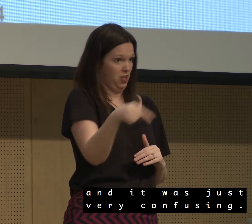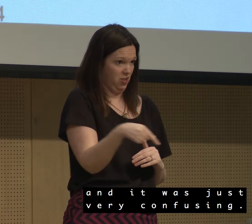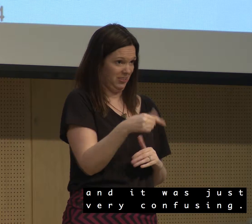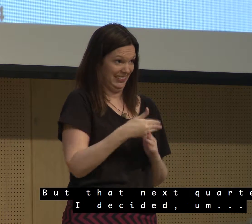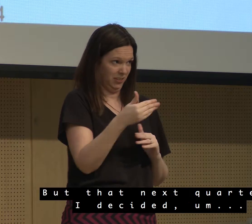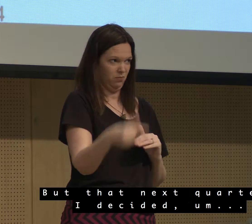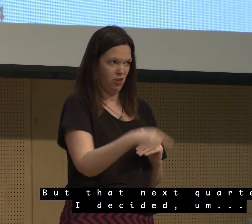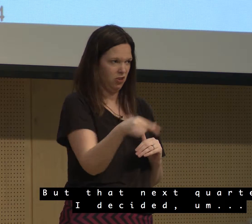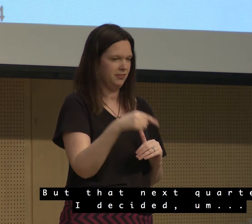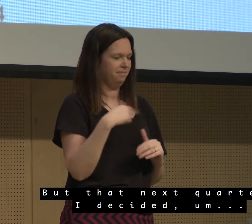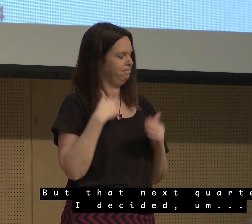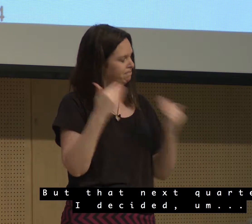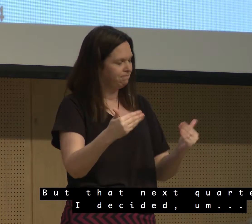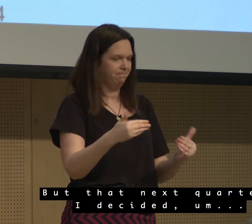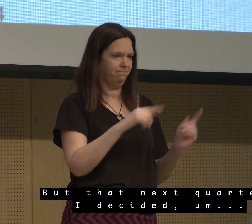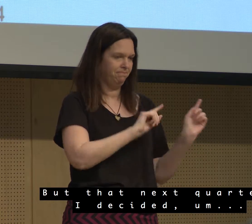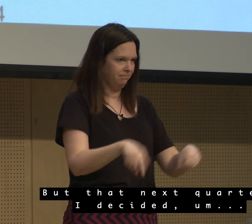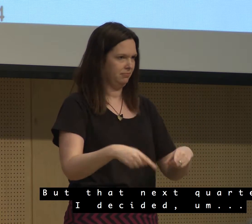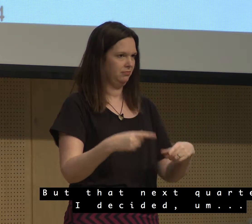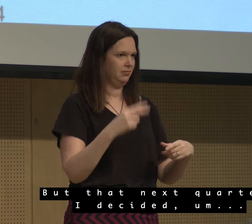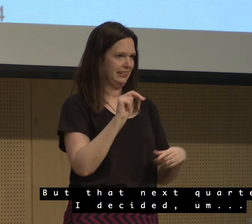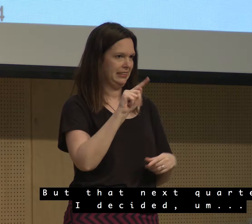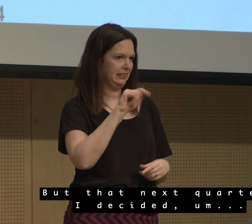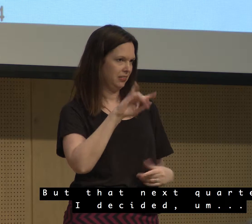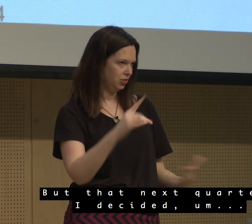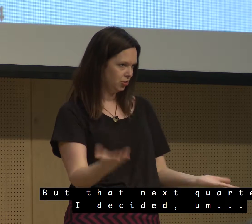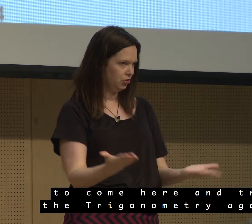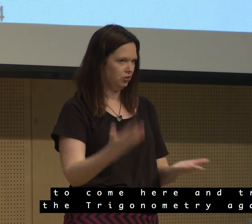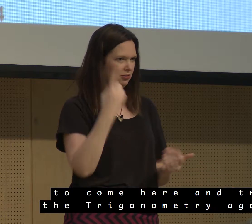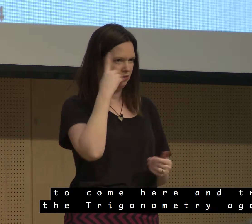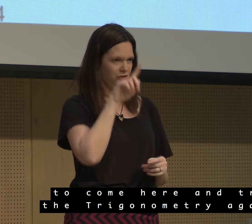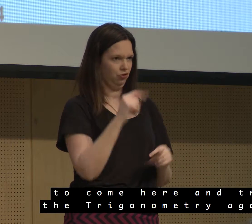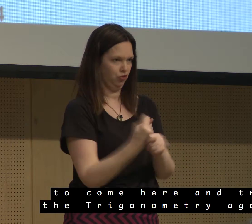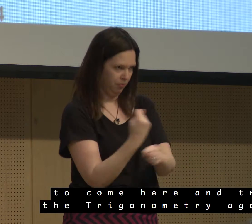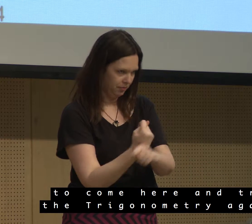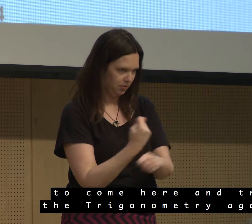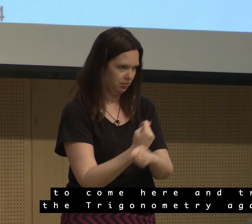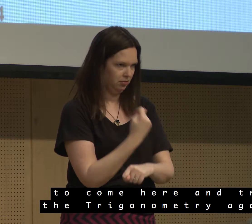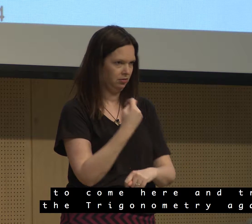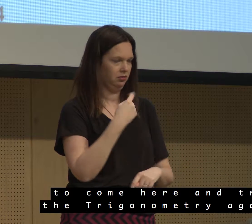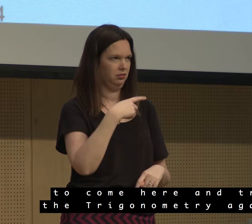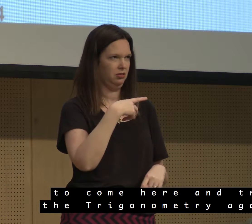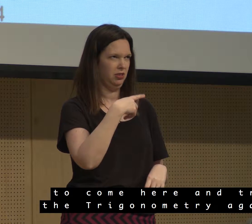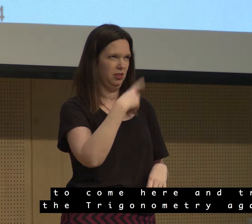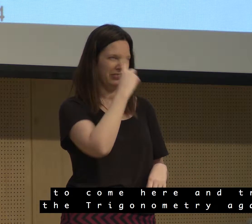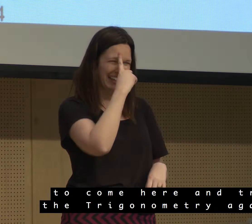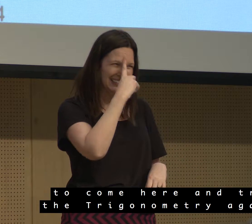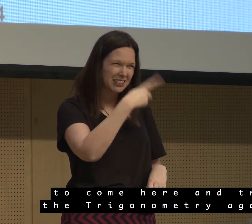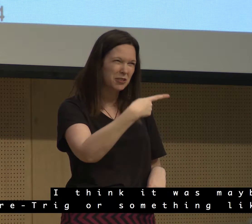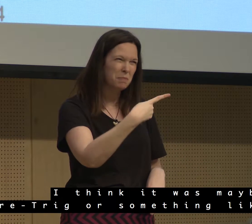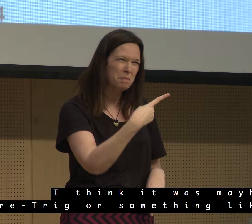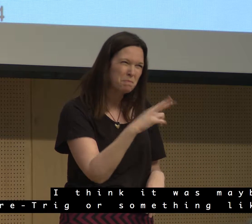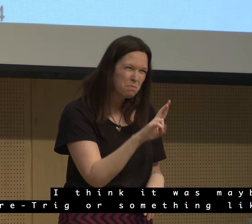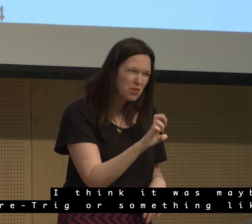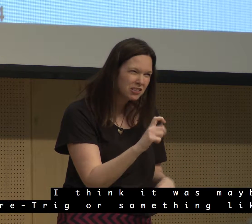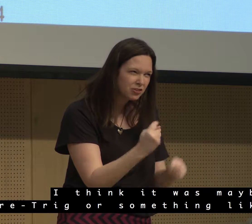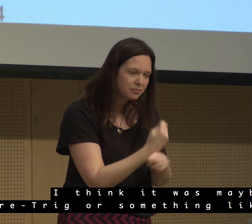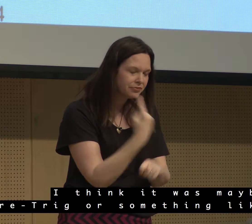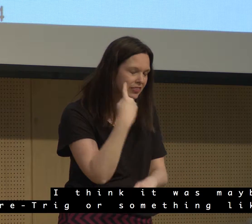confusing. But that next quarter, I decided to come here and try the trigonometry again. I think it was maybe